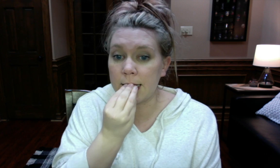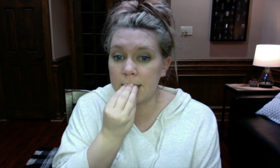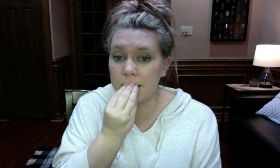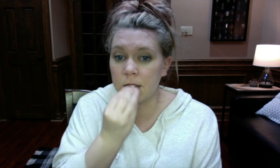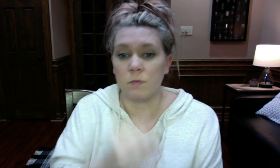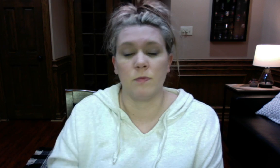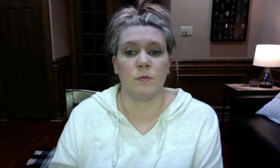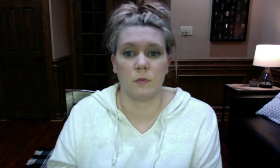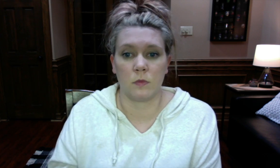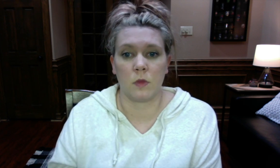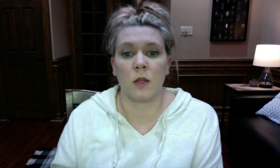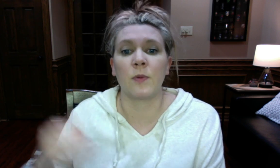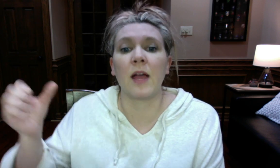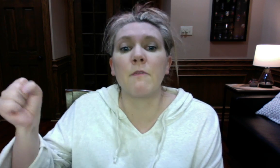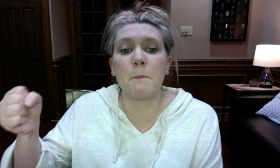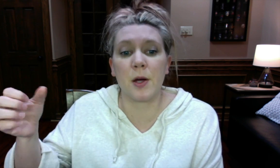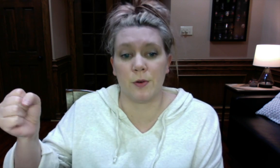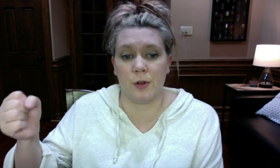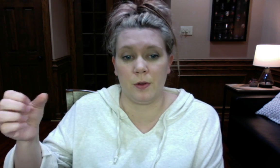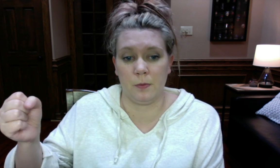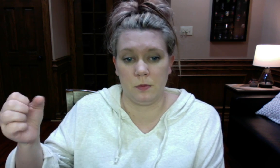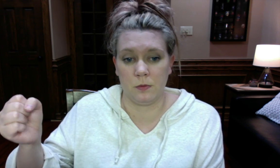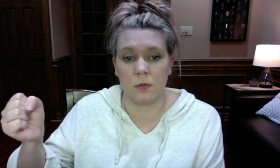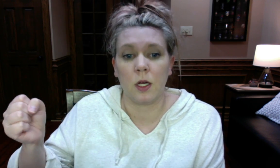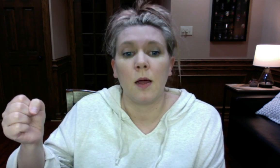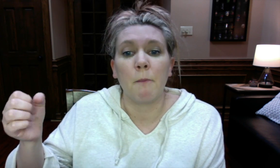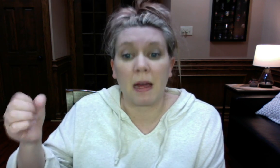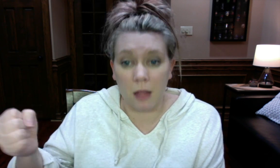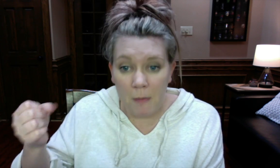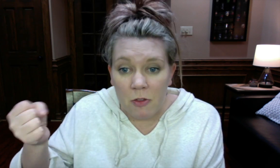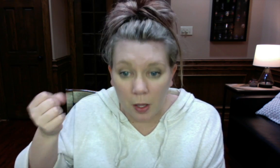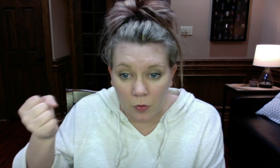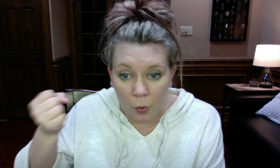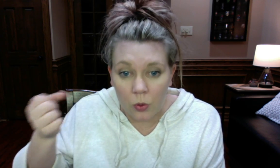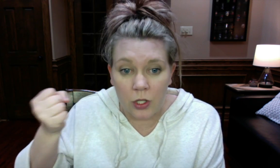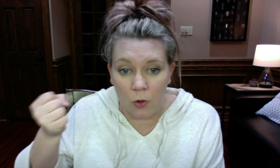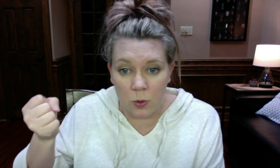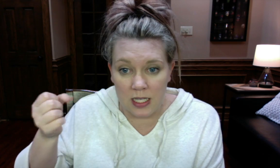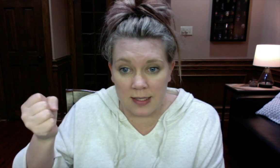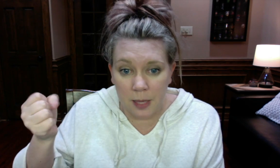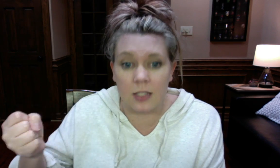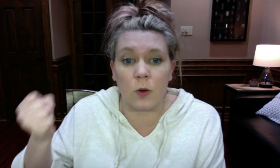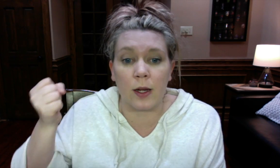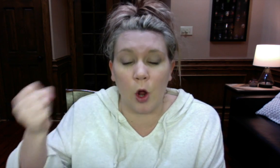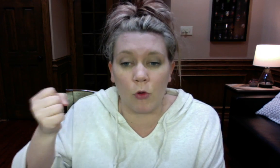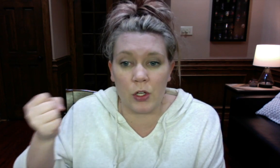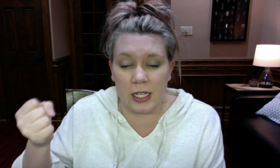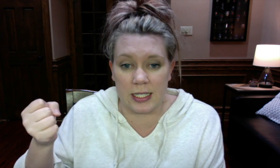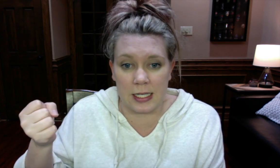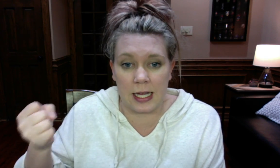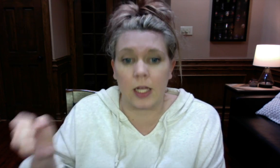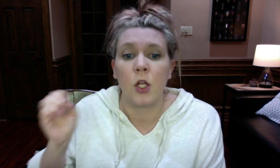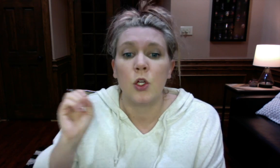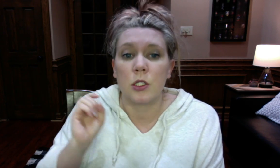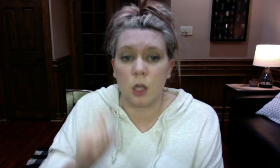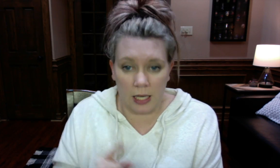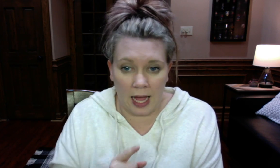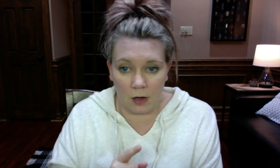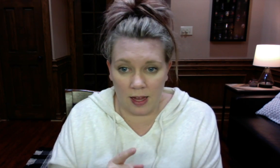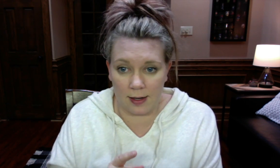Eat. And then we have milk. My 11-month-old knows what this means, so I know that your kids can get it. Don't get aggravated at them